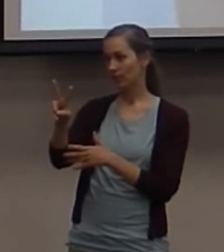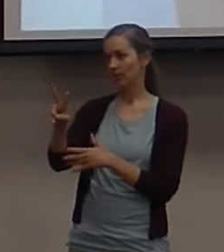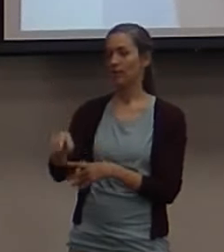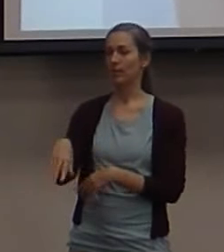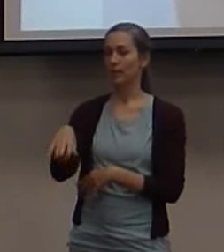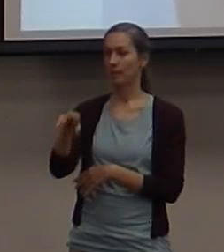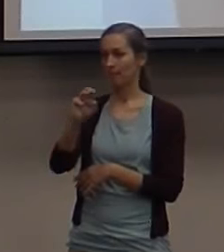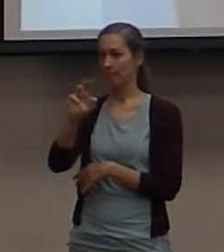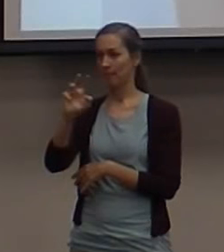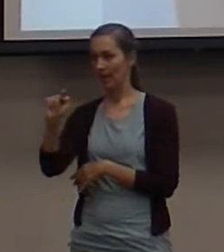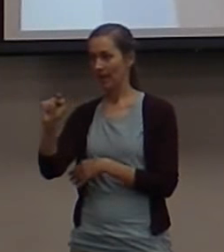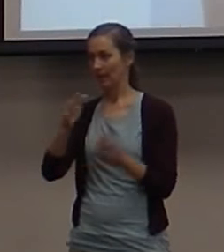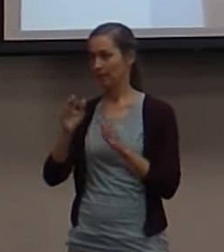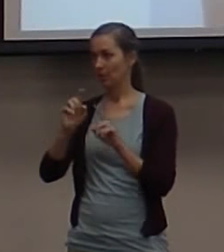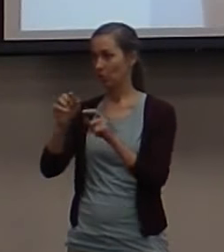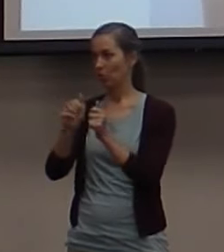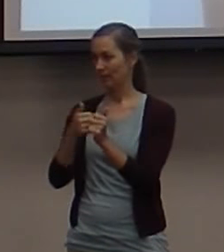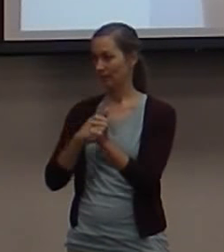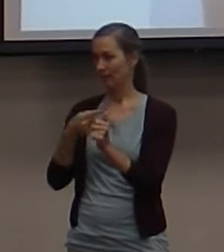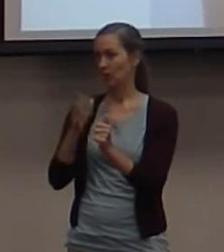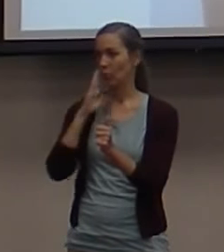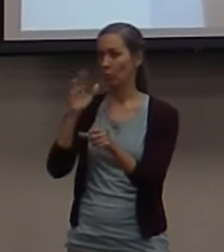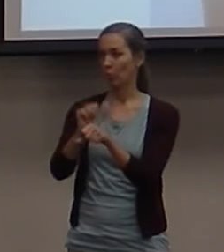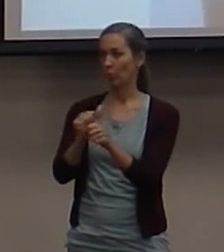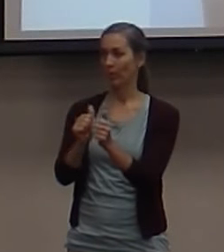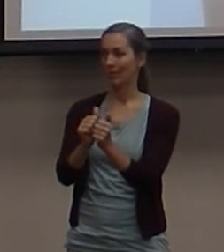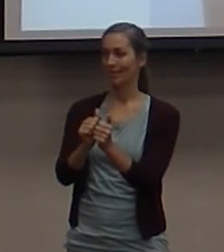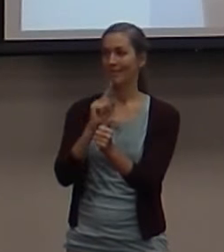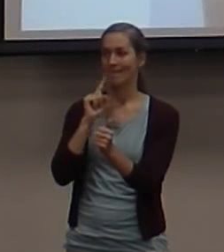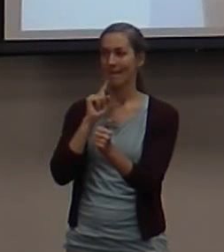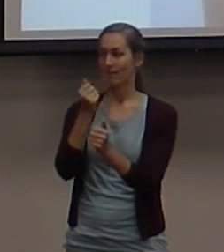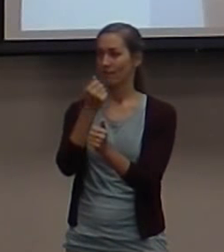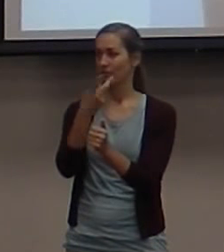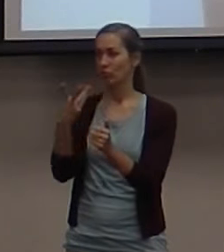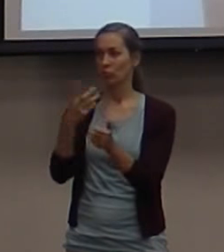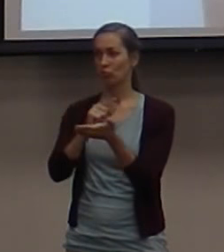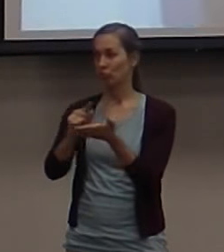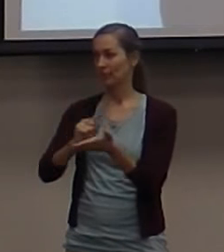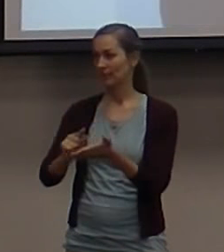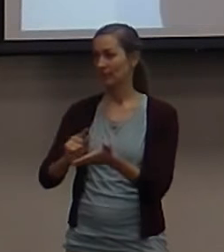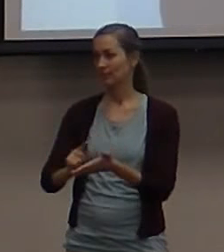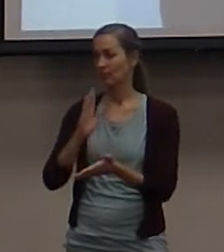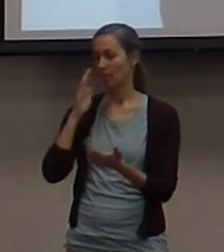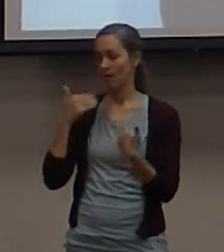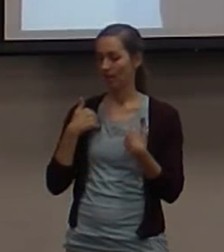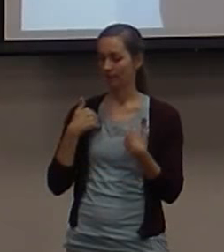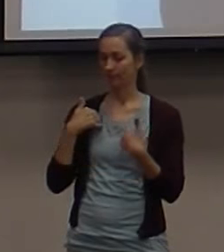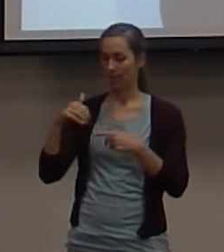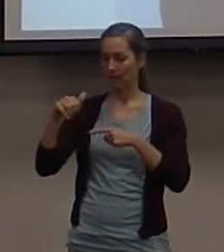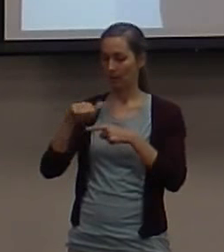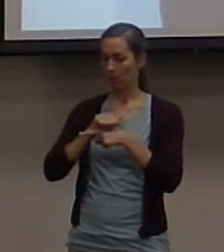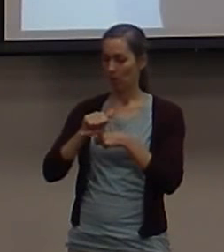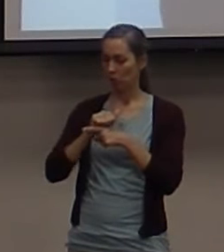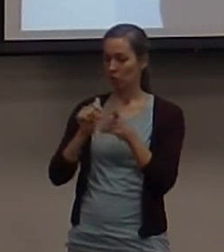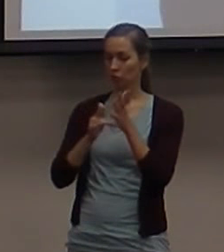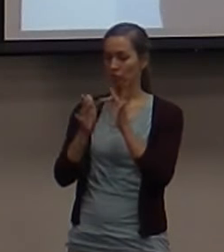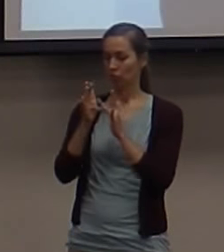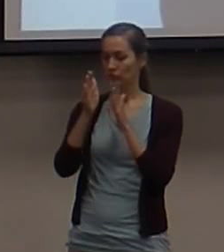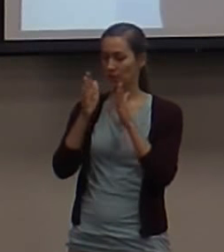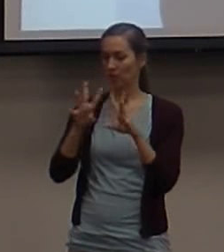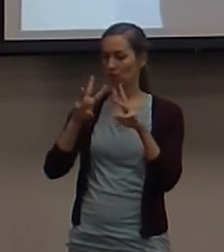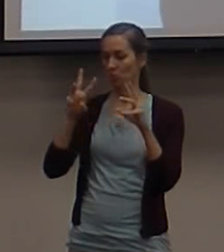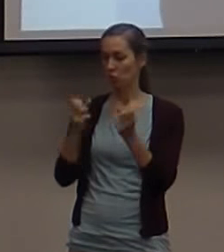will go with me, and we'll work with the deaf for a couple of weeks. We'll be there for what's called the Practical Christianity Workshop. You'll probably end up being